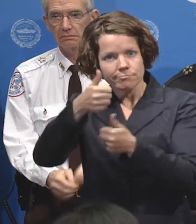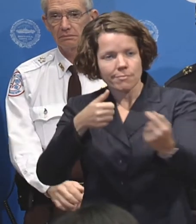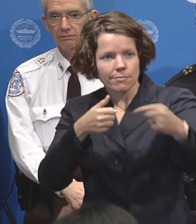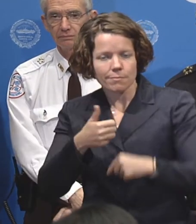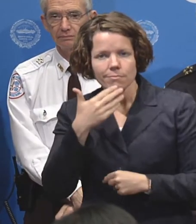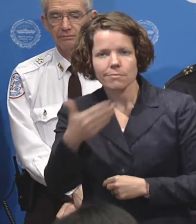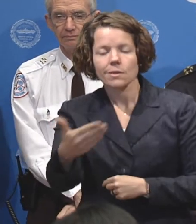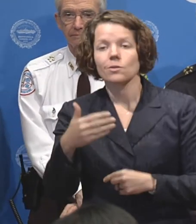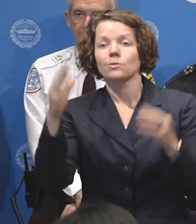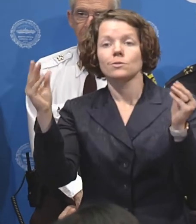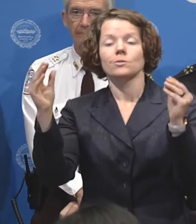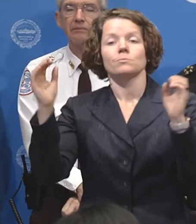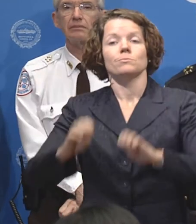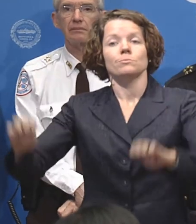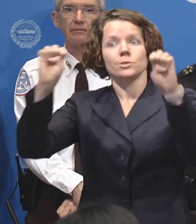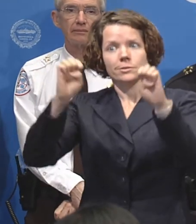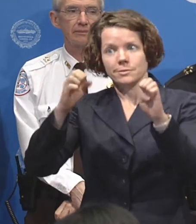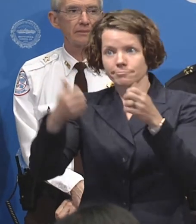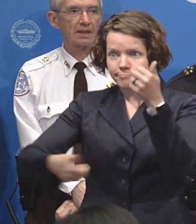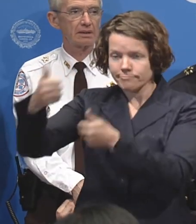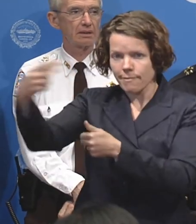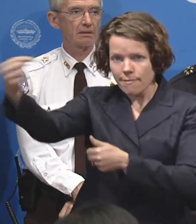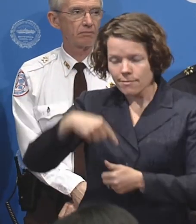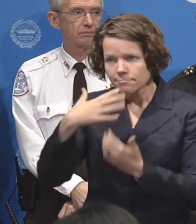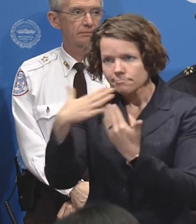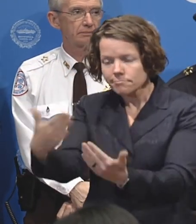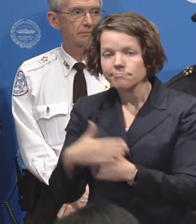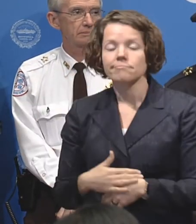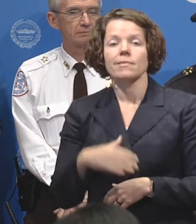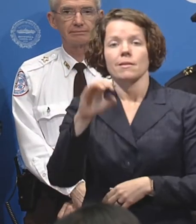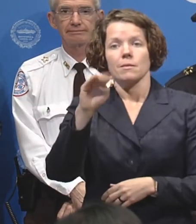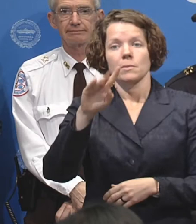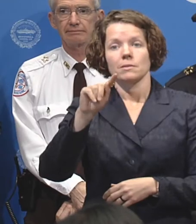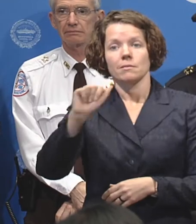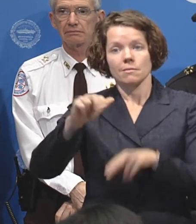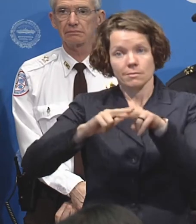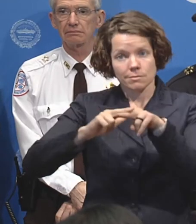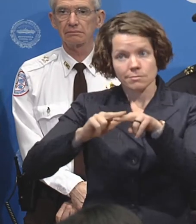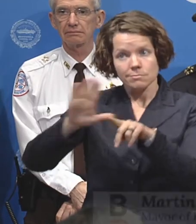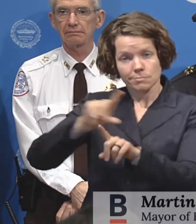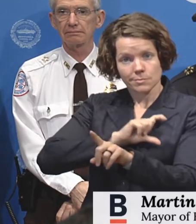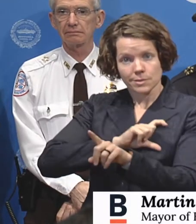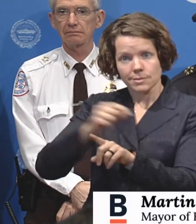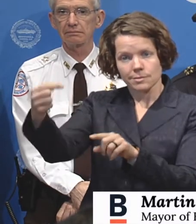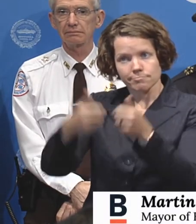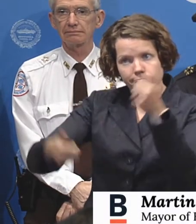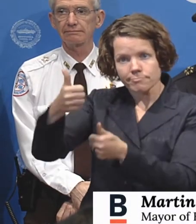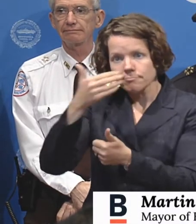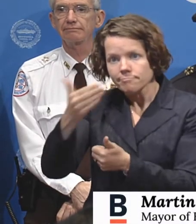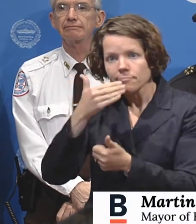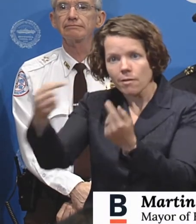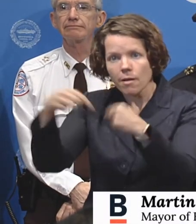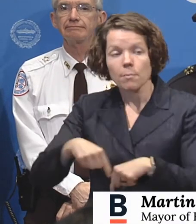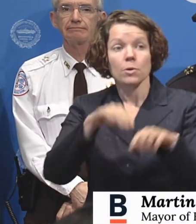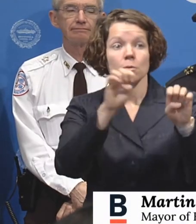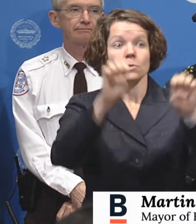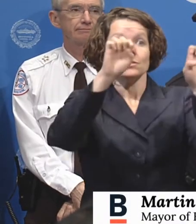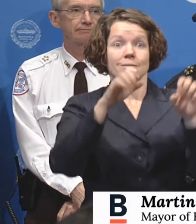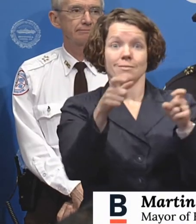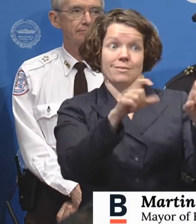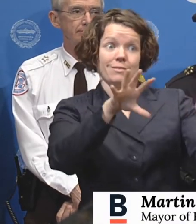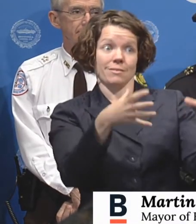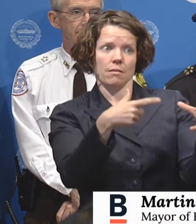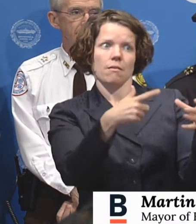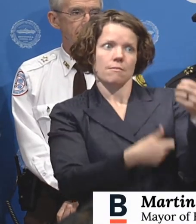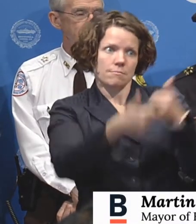EMS, Chief Green from the MBTA Police, Shermaine Benford from the Emergency Management, Gina Fandaka from